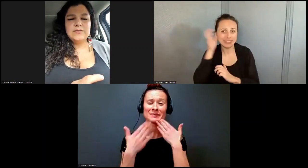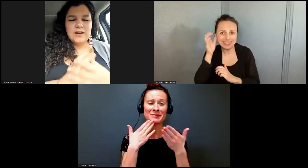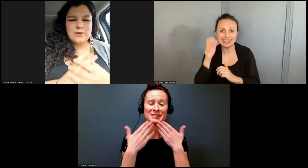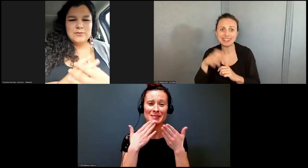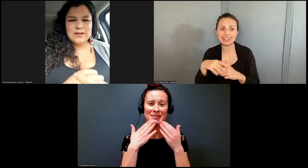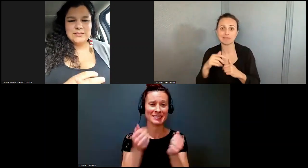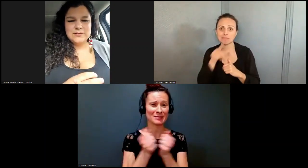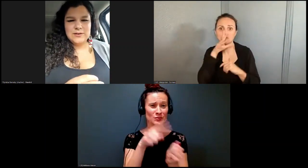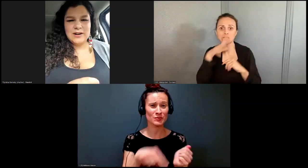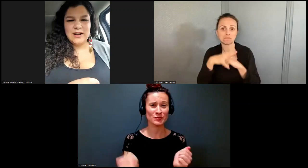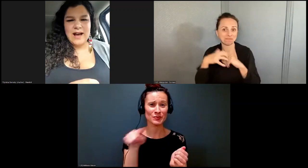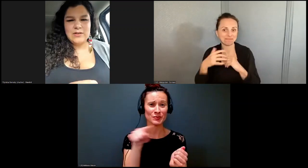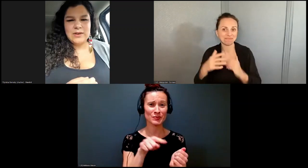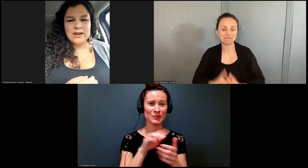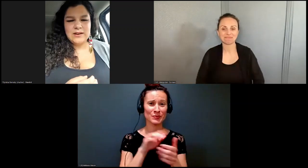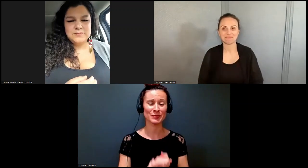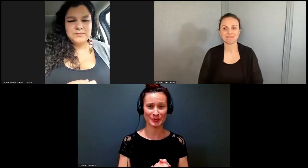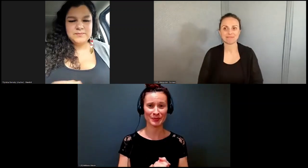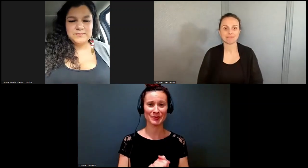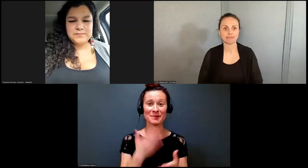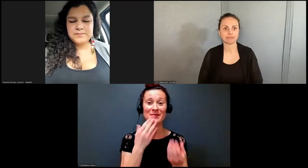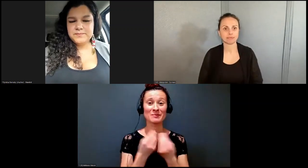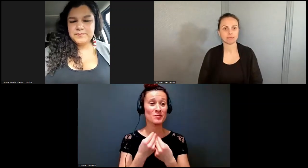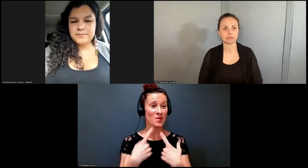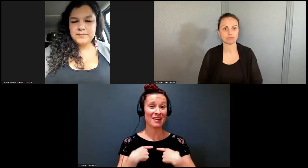Hawa Will-Allen, for having me here.